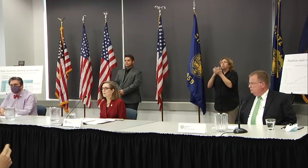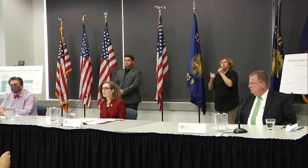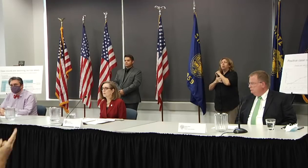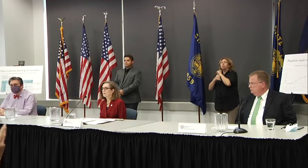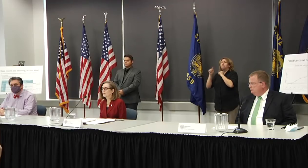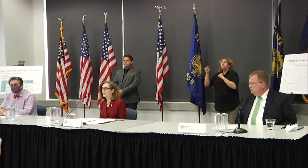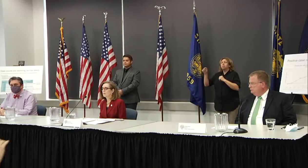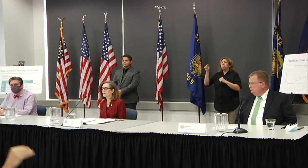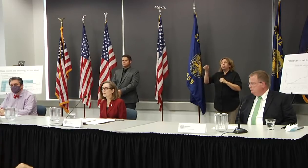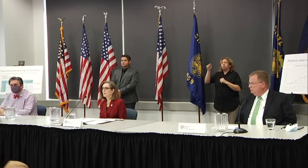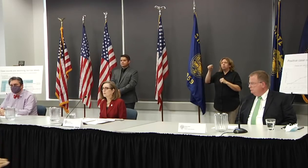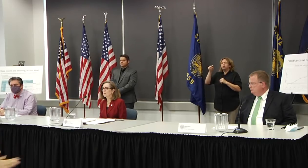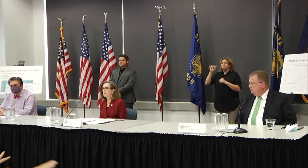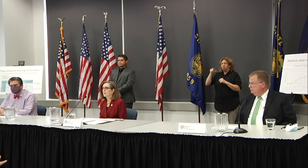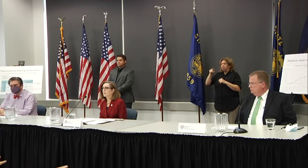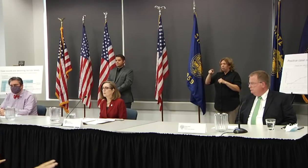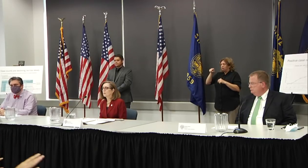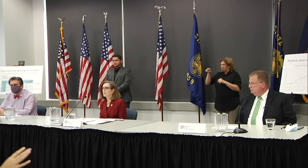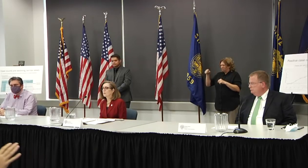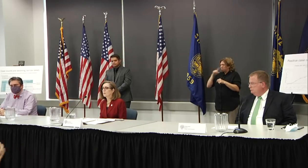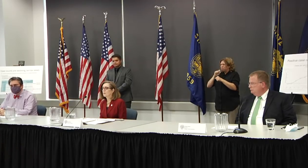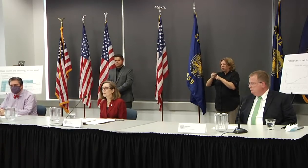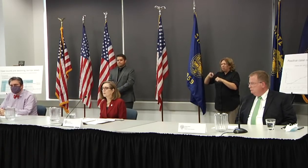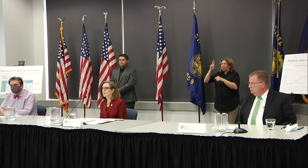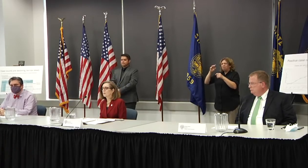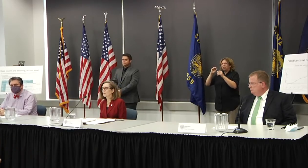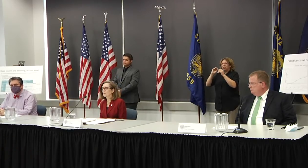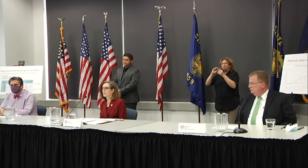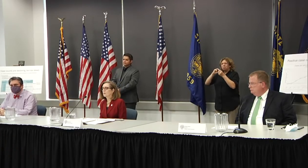rates, positivity rates that are very high,